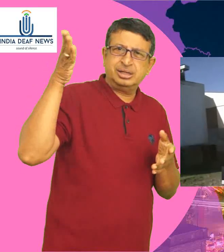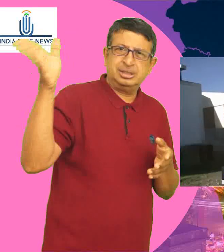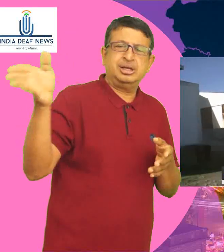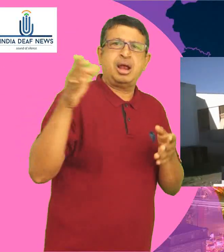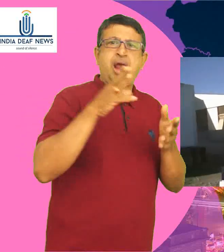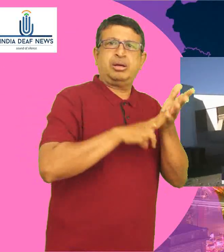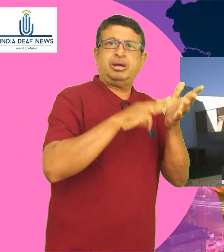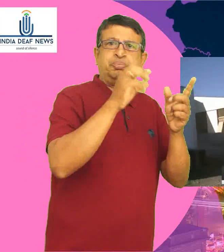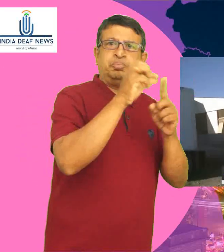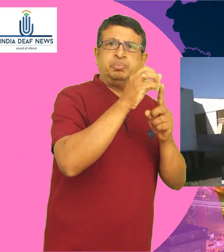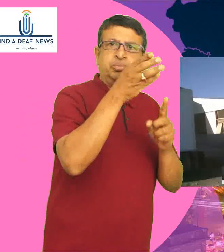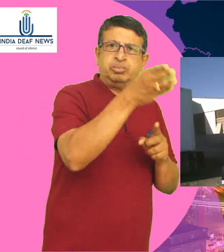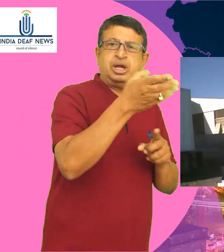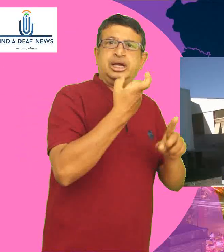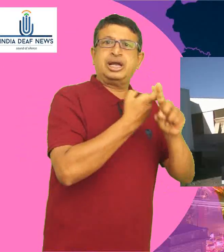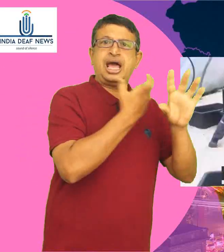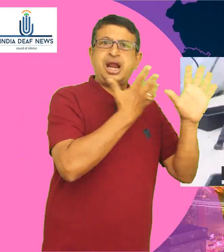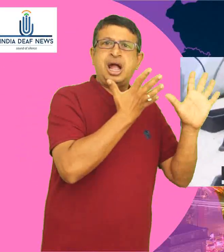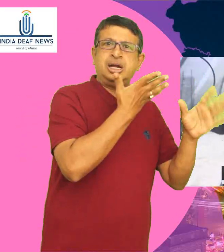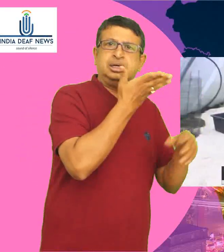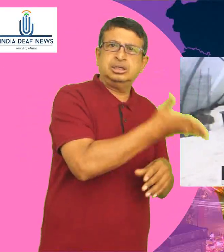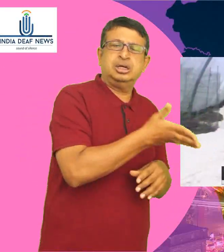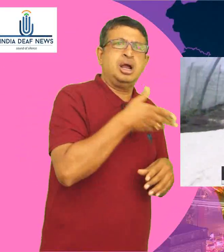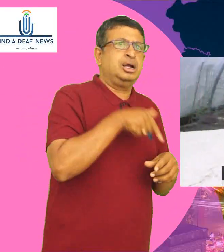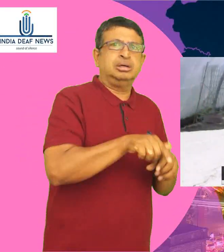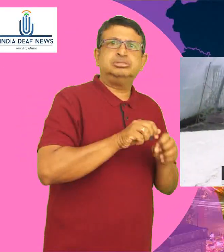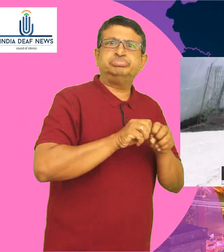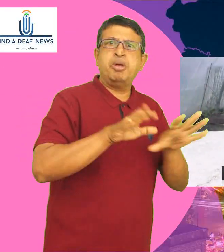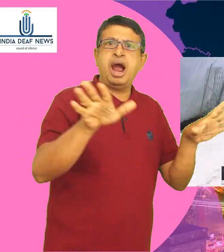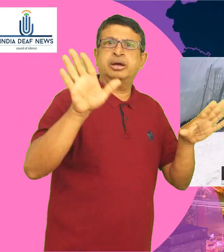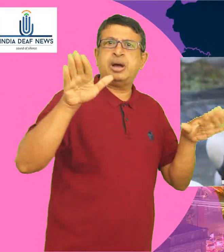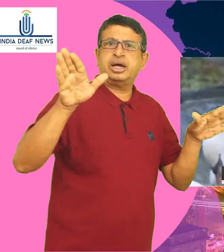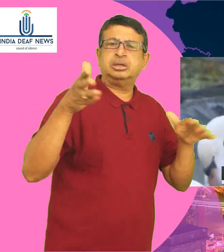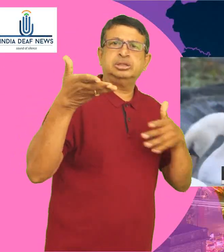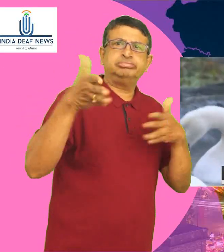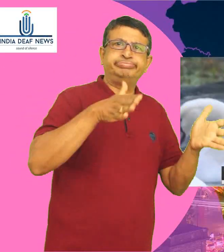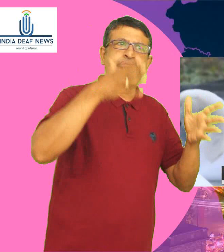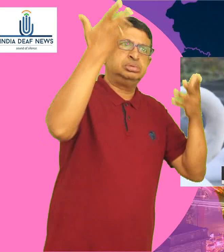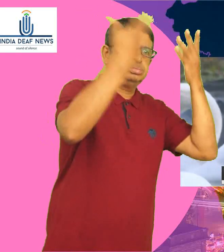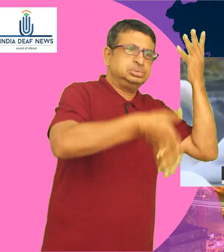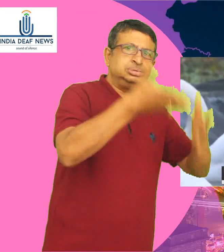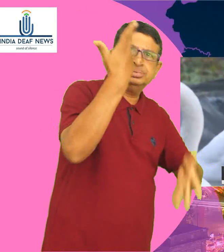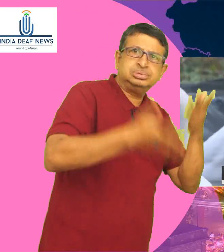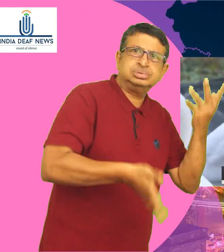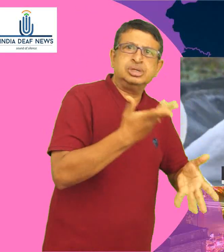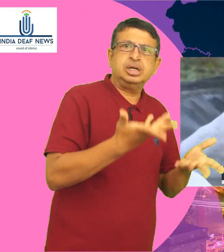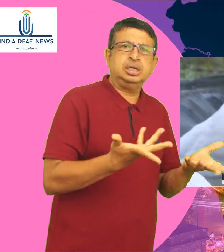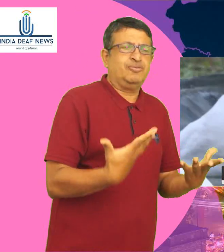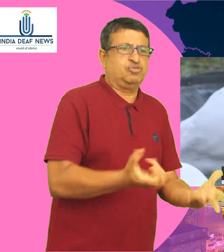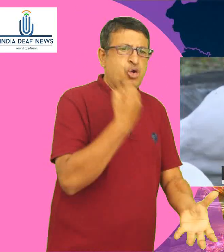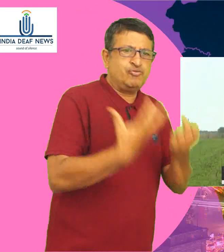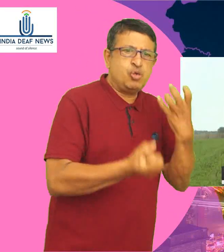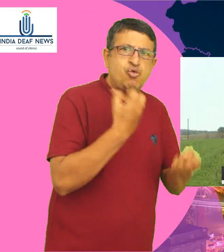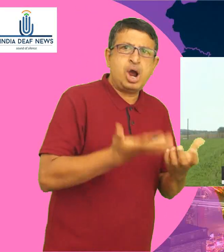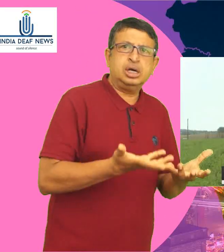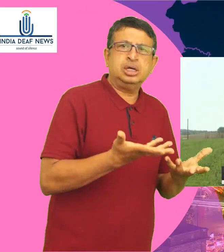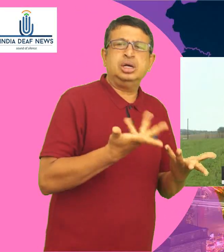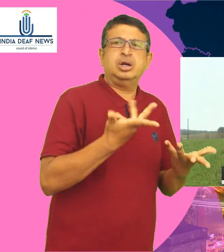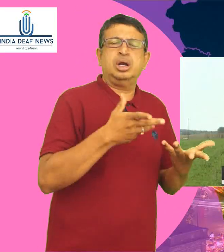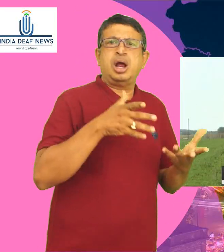200,000 ducks have been culled in France. 62,000 poultry are in line in Germany. You can't fight against the speed